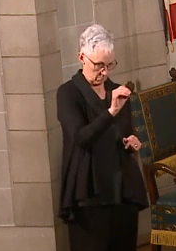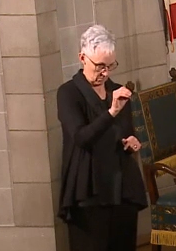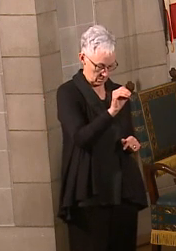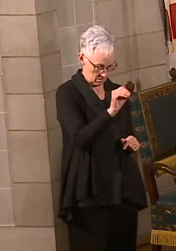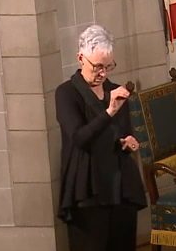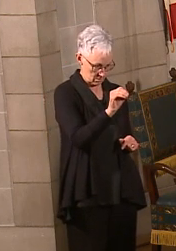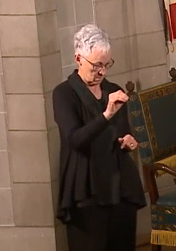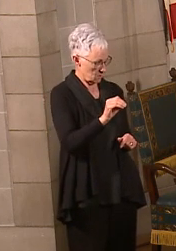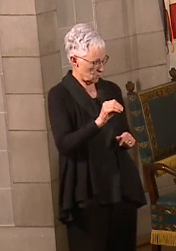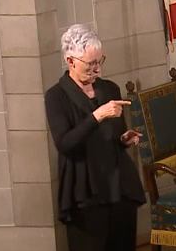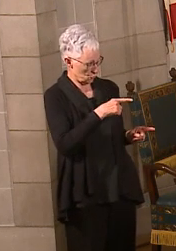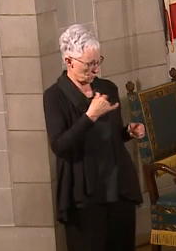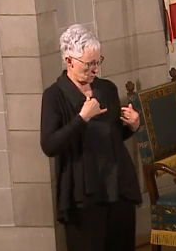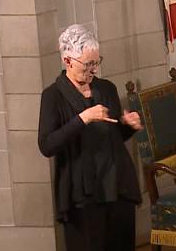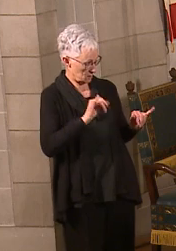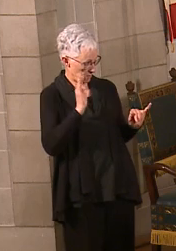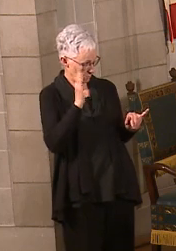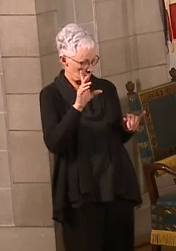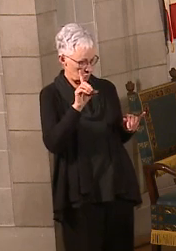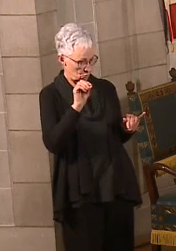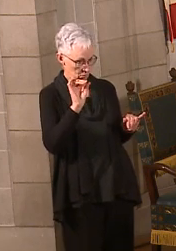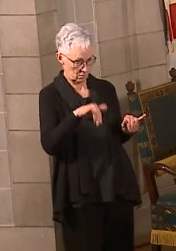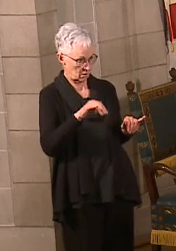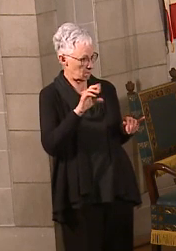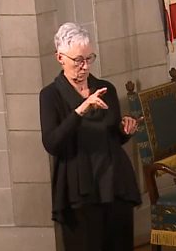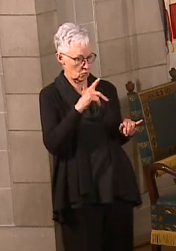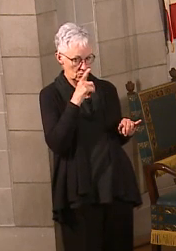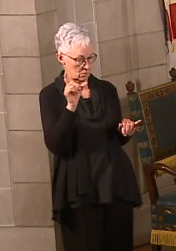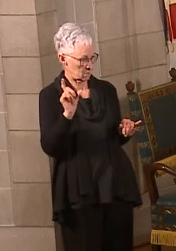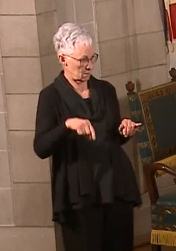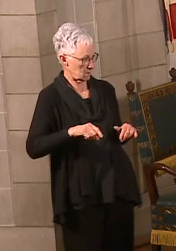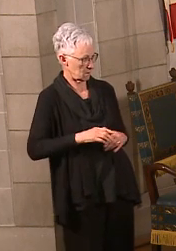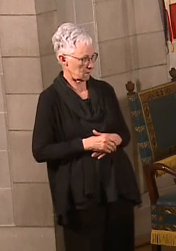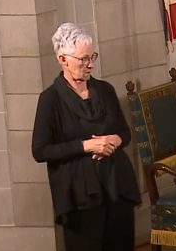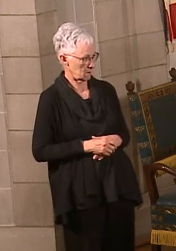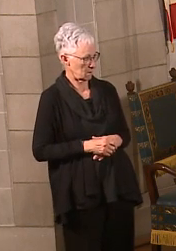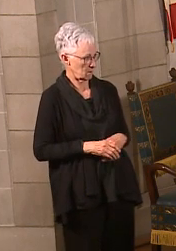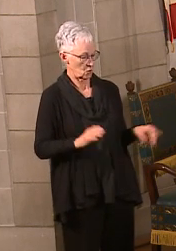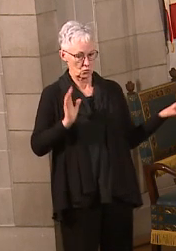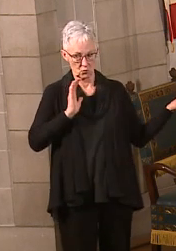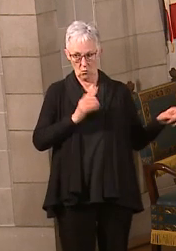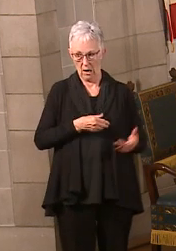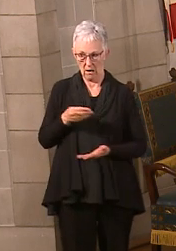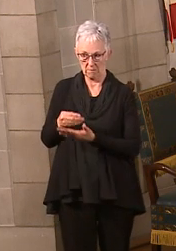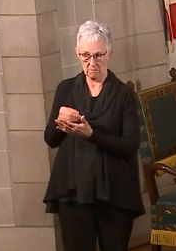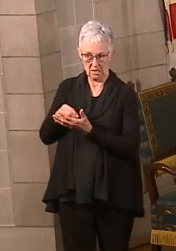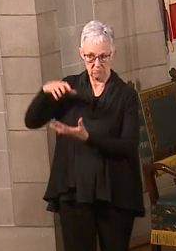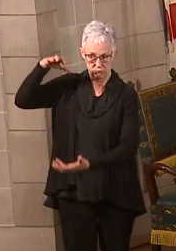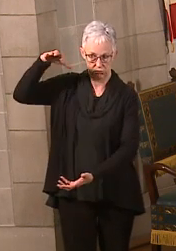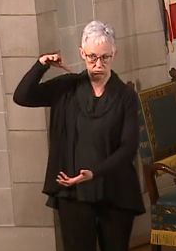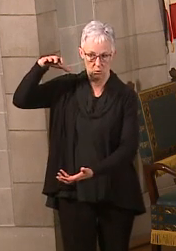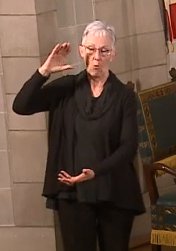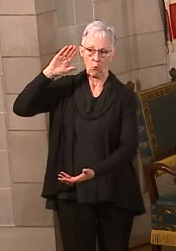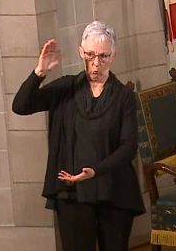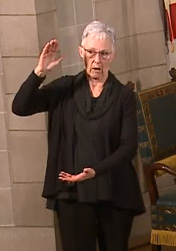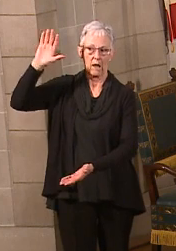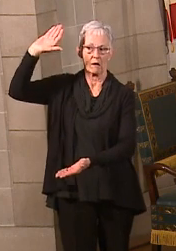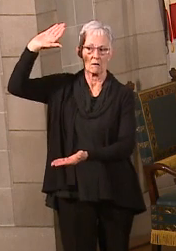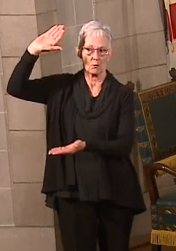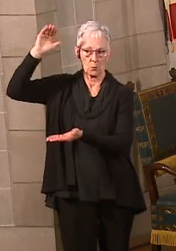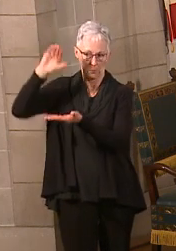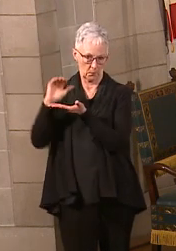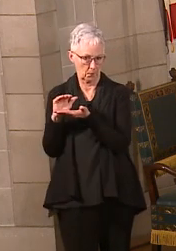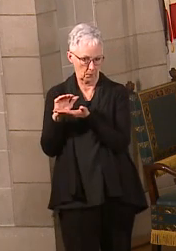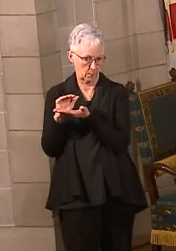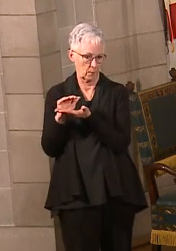as healthy? Well, obviously, the fund is going to take a hit, especially after we get all of these months calculated, and